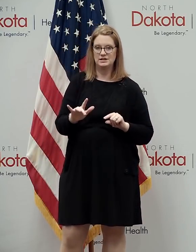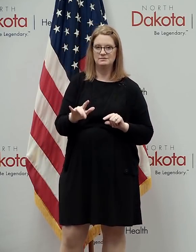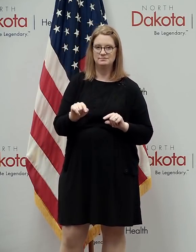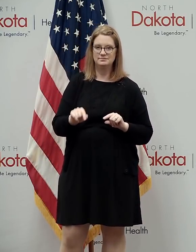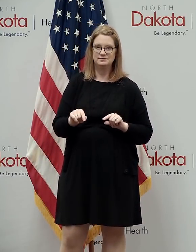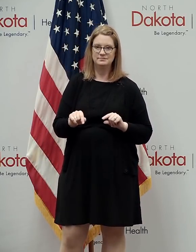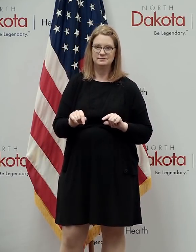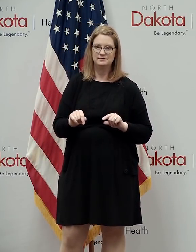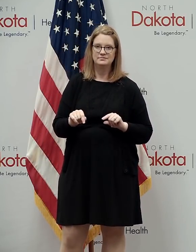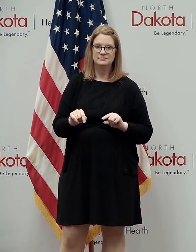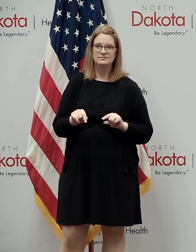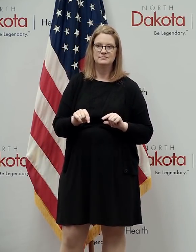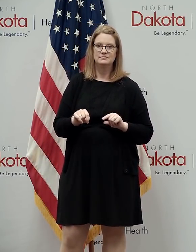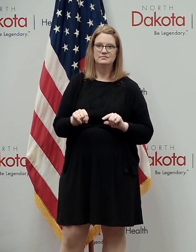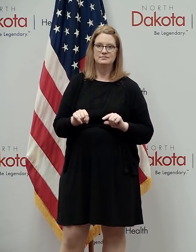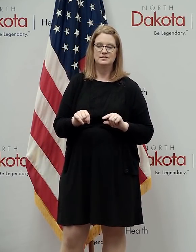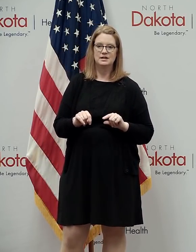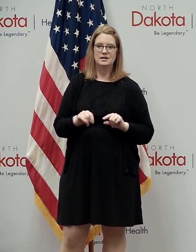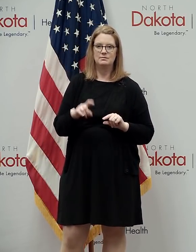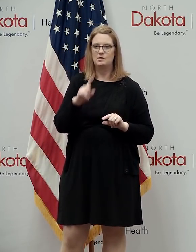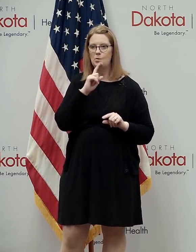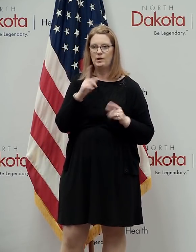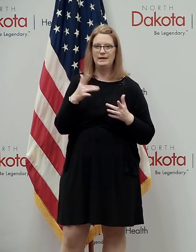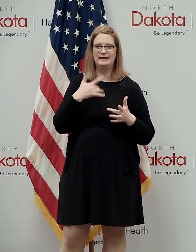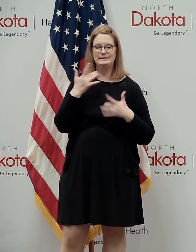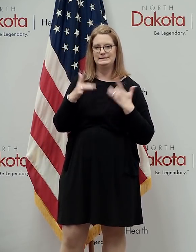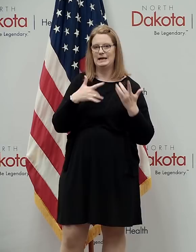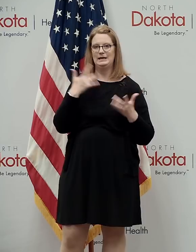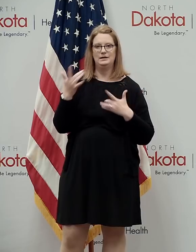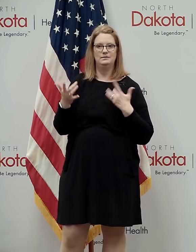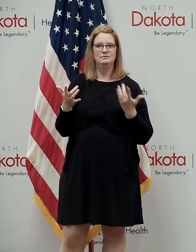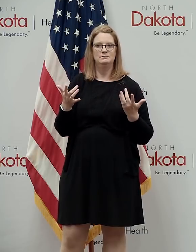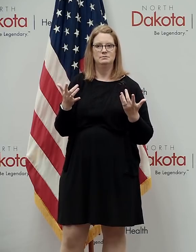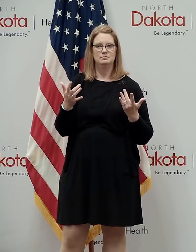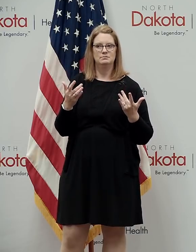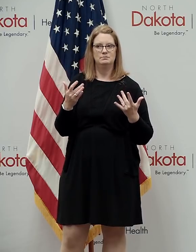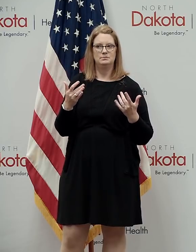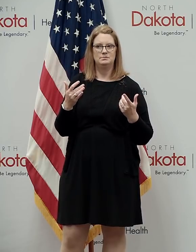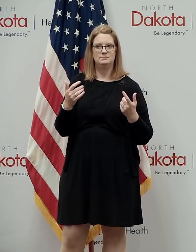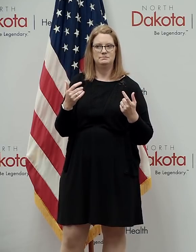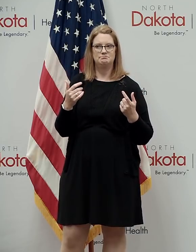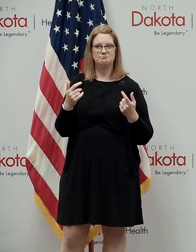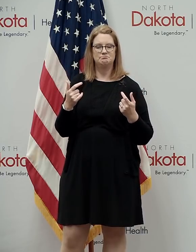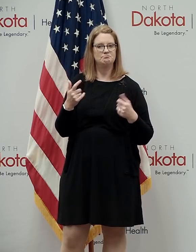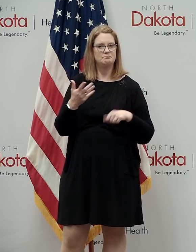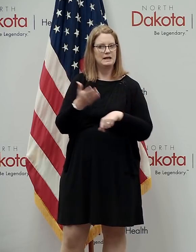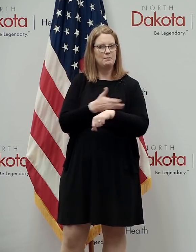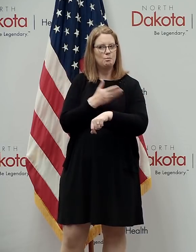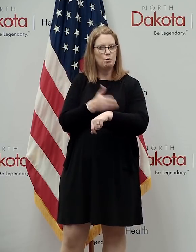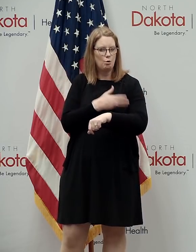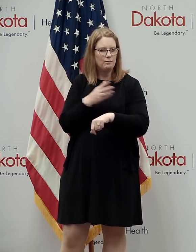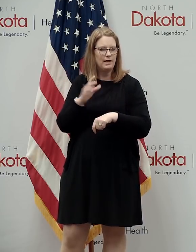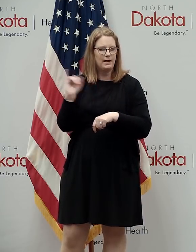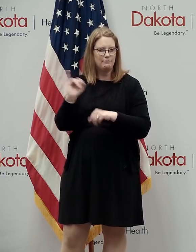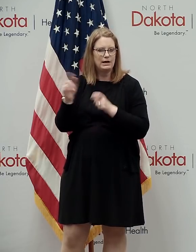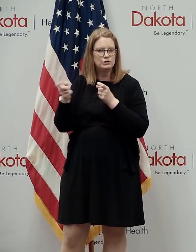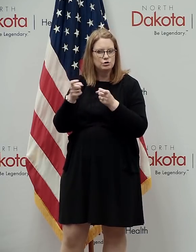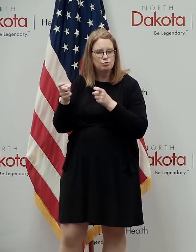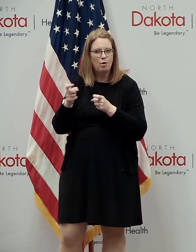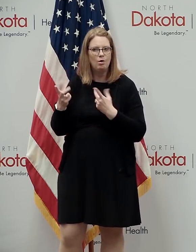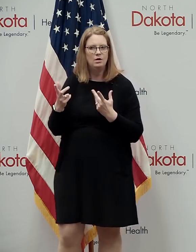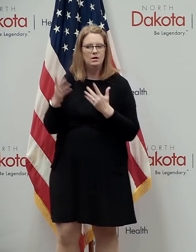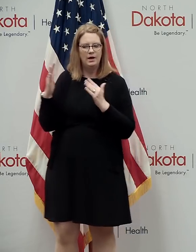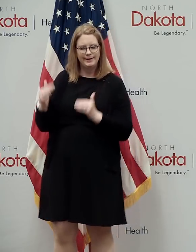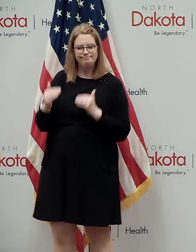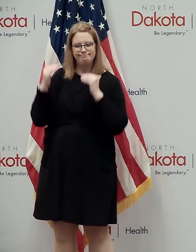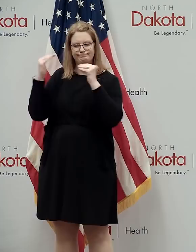this opportunity. And I'm excited about the improved infection control, the increased customer